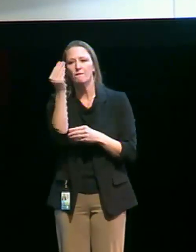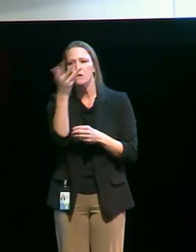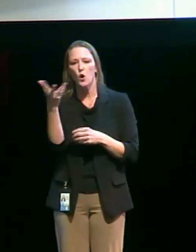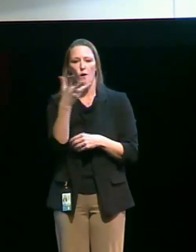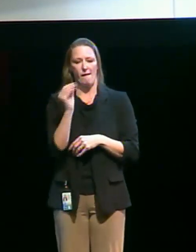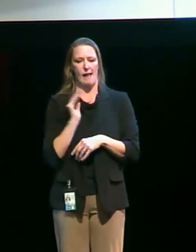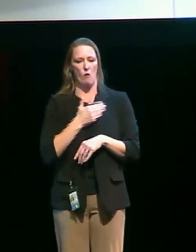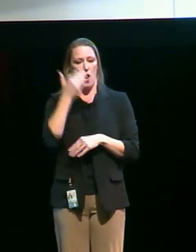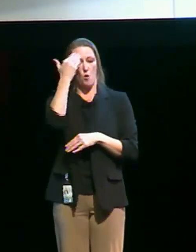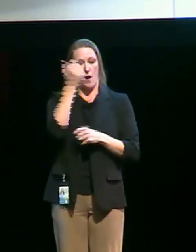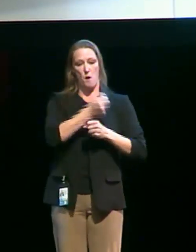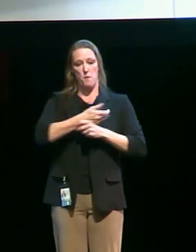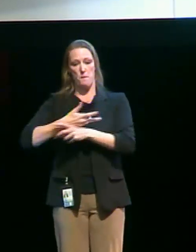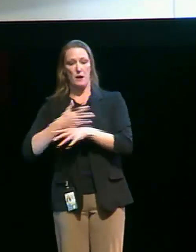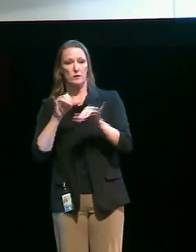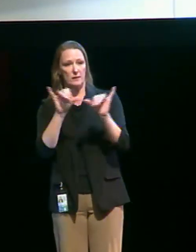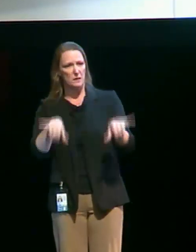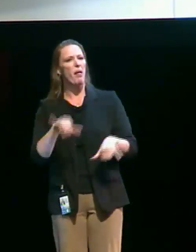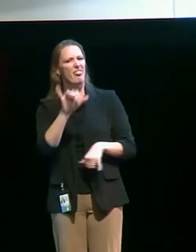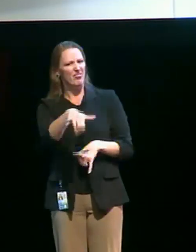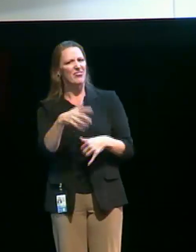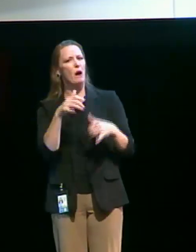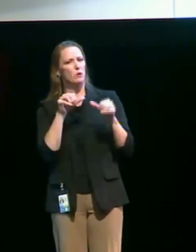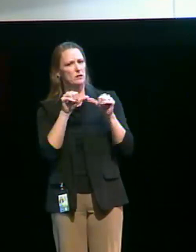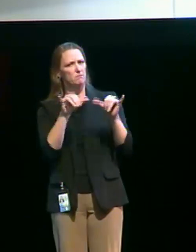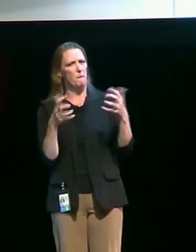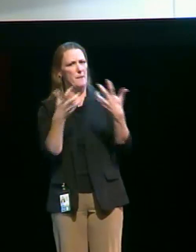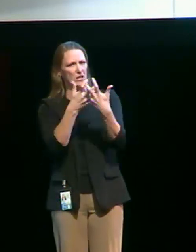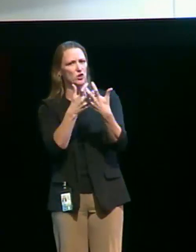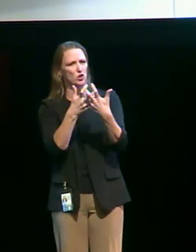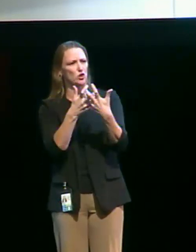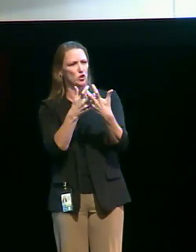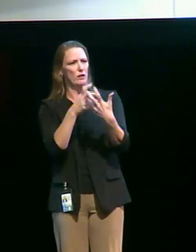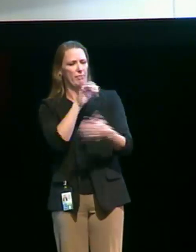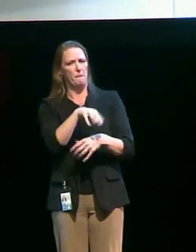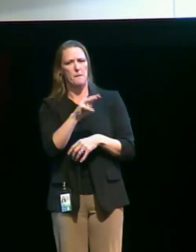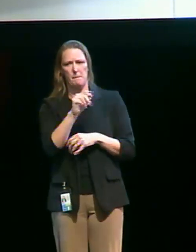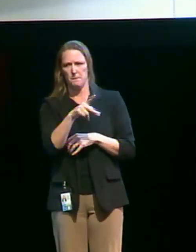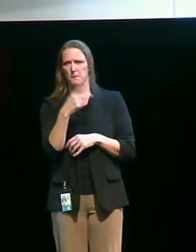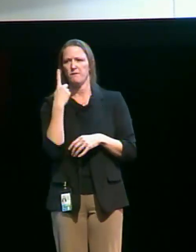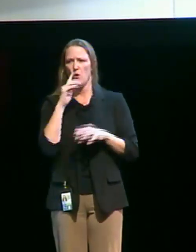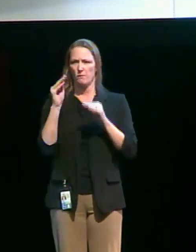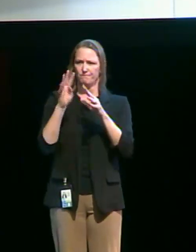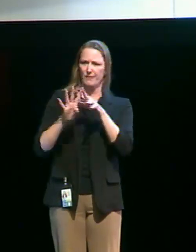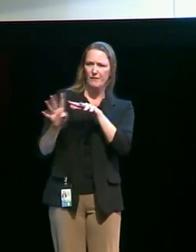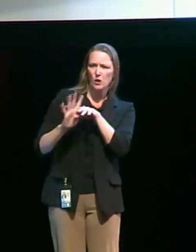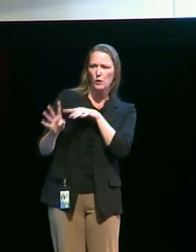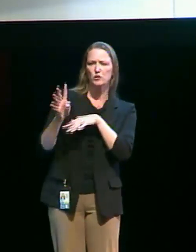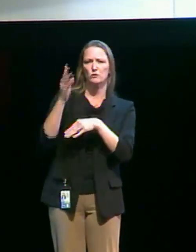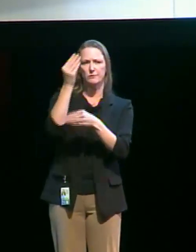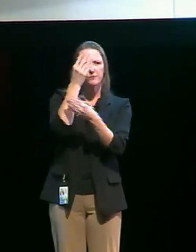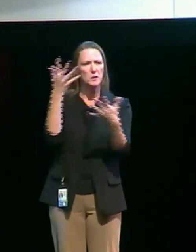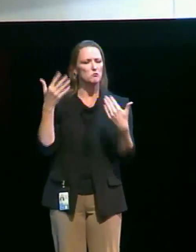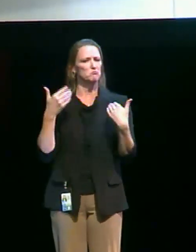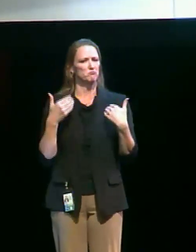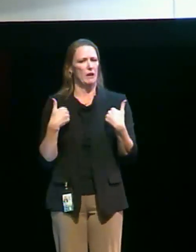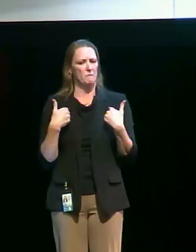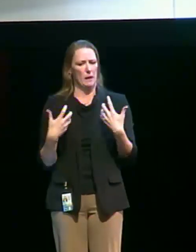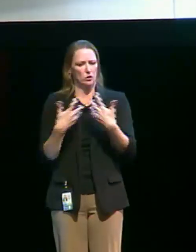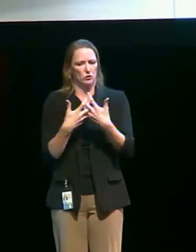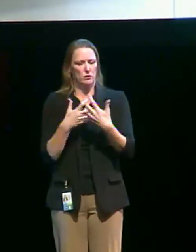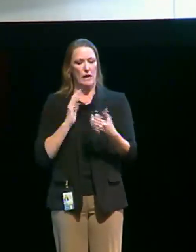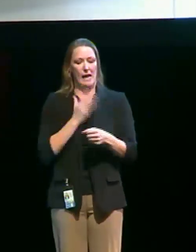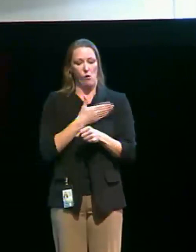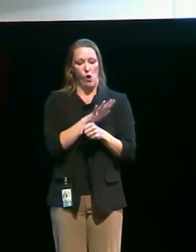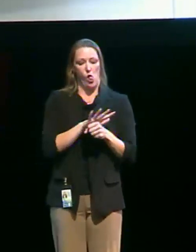system was consistent with our directions to use the interactive map for evacuation information. Our local news